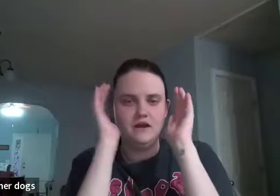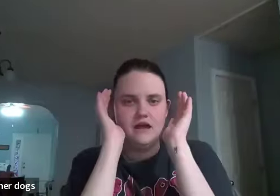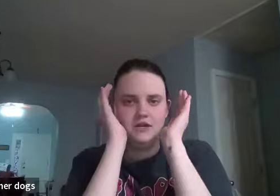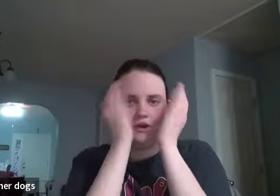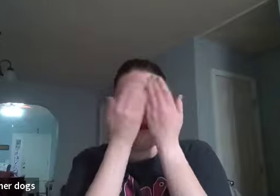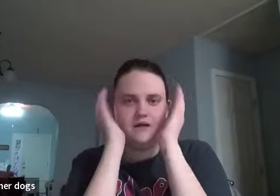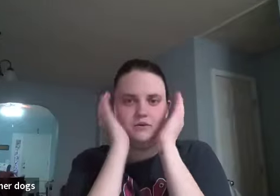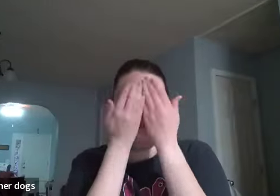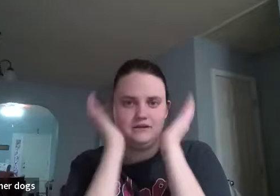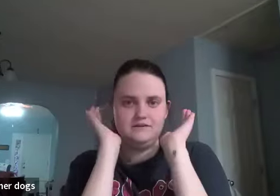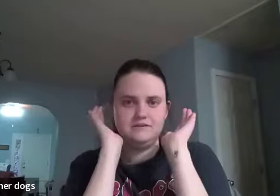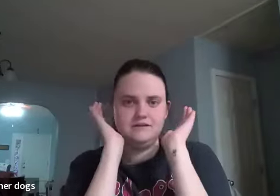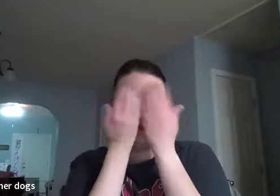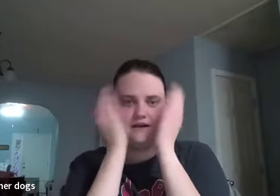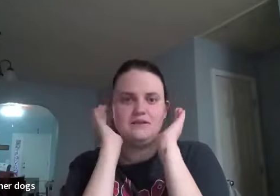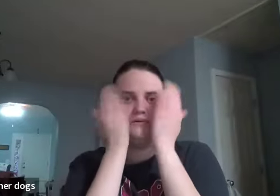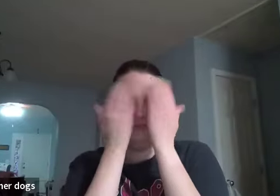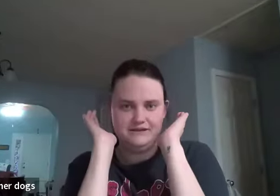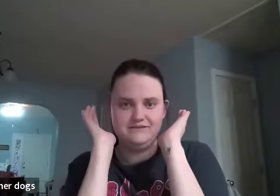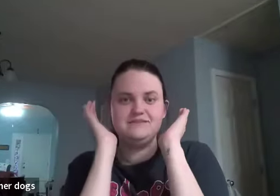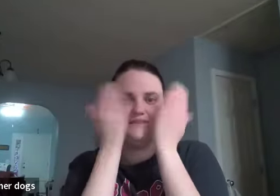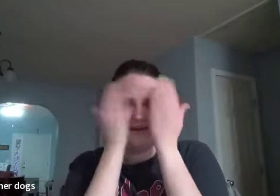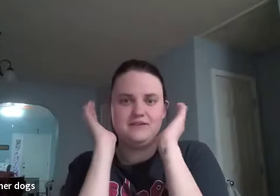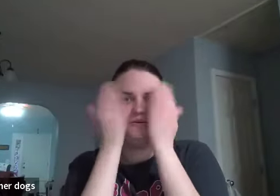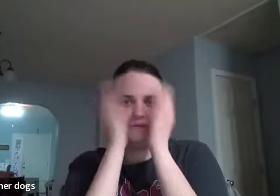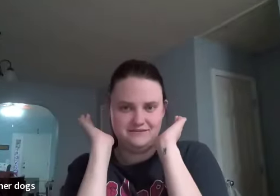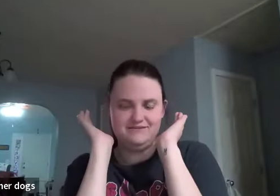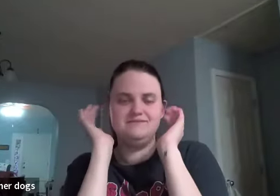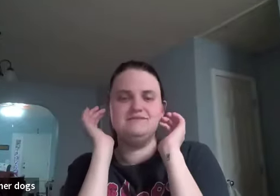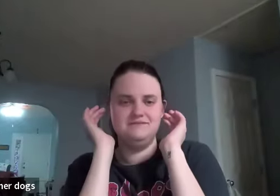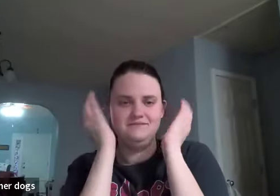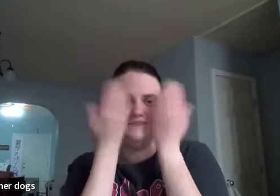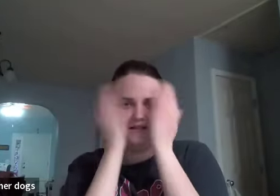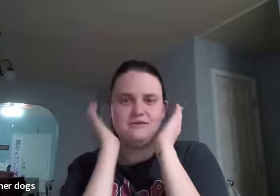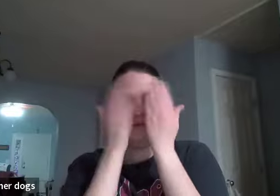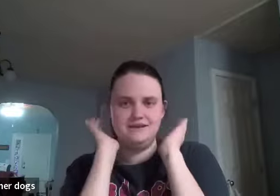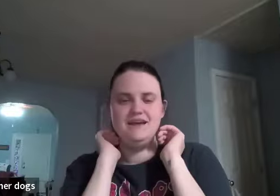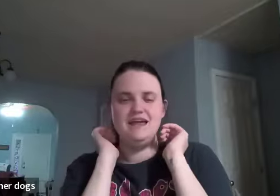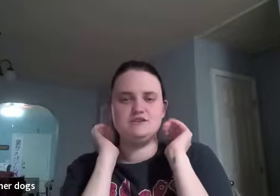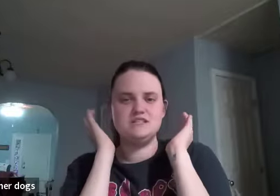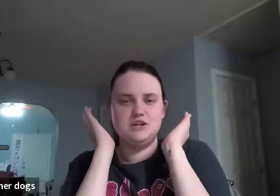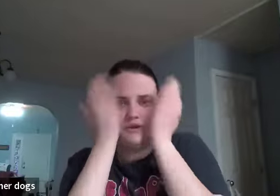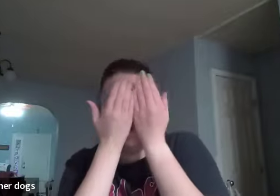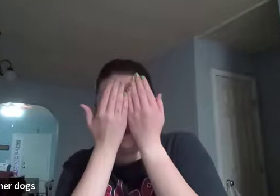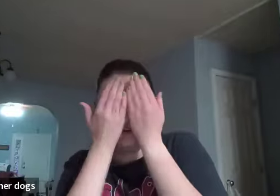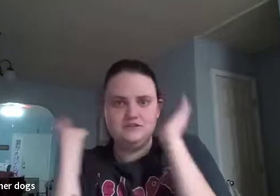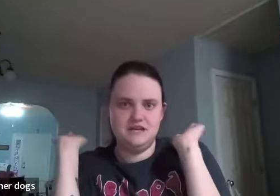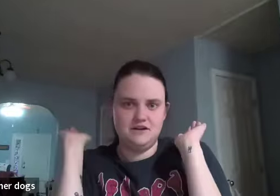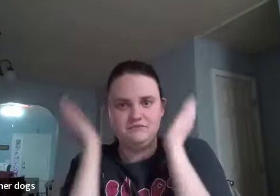And you go Halloween, Halloween, Halloween. Halloween. And it's almost like you put the mask on, you take it off.